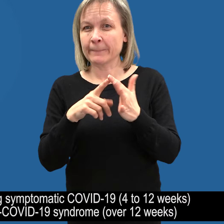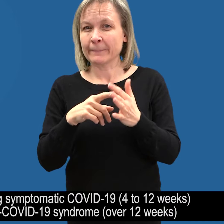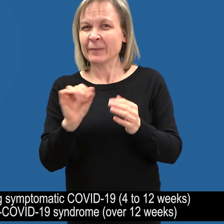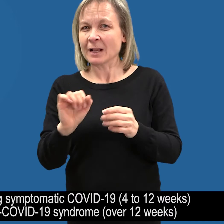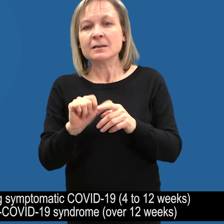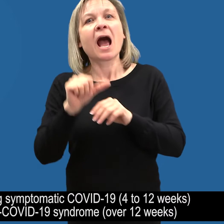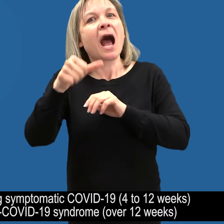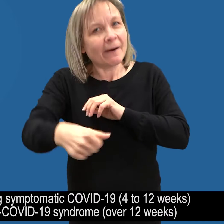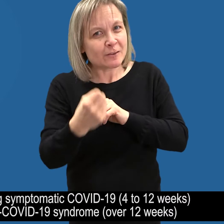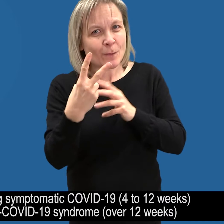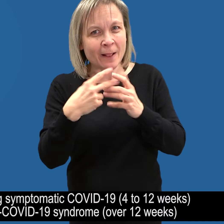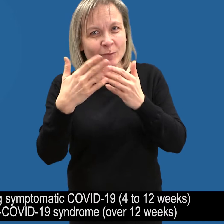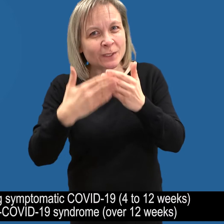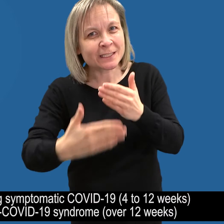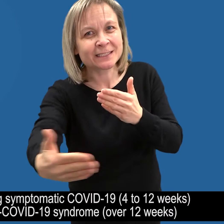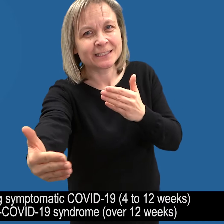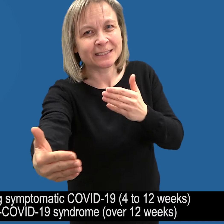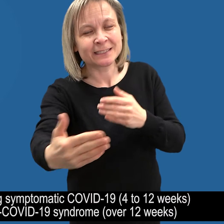Post-COVID-19 syndrome, over 12 weeks.